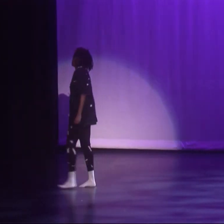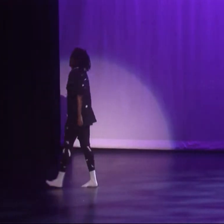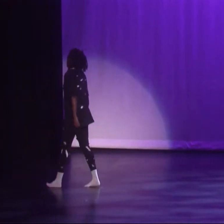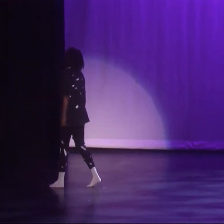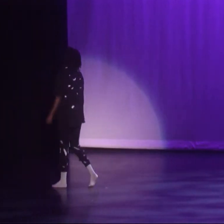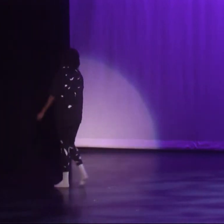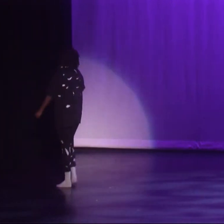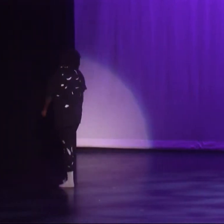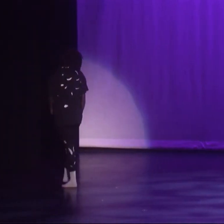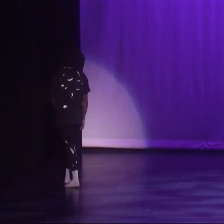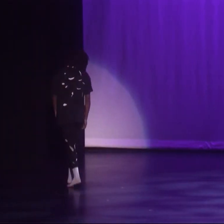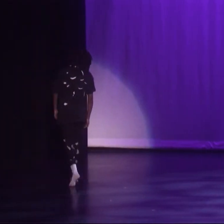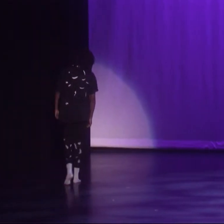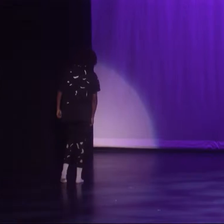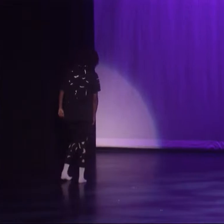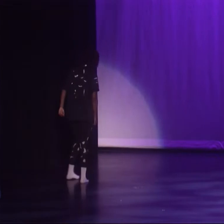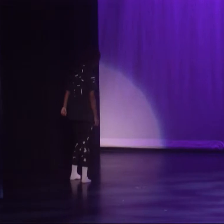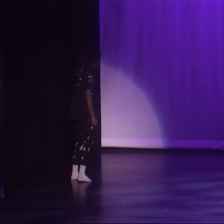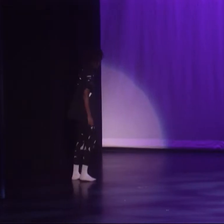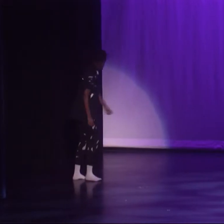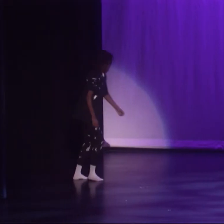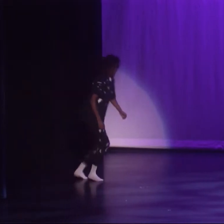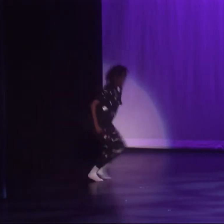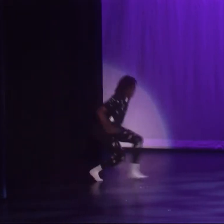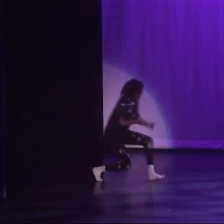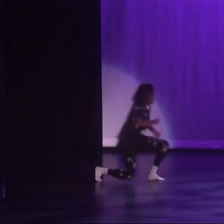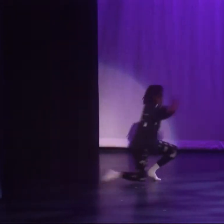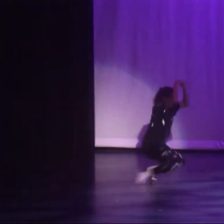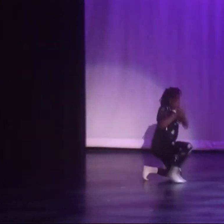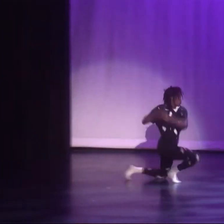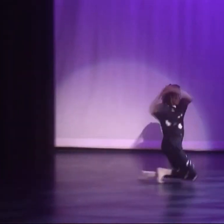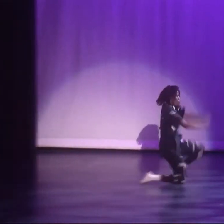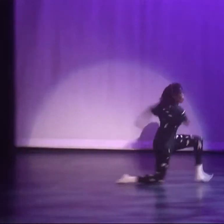a Savior who can